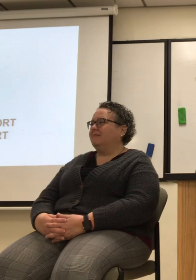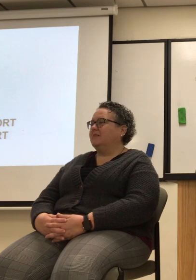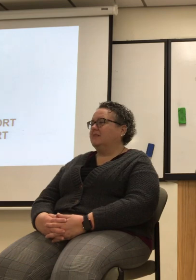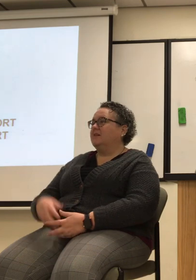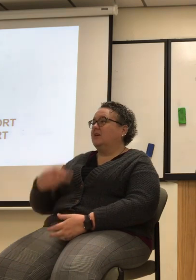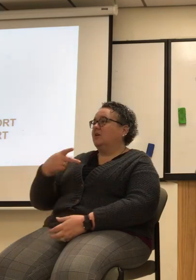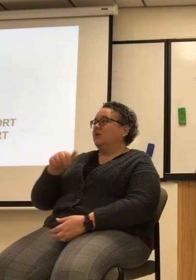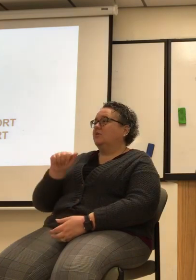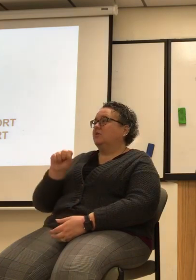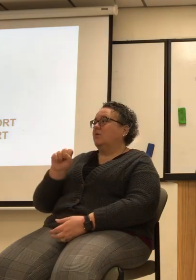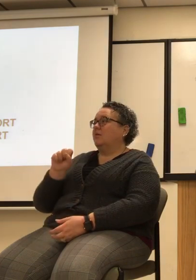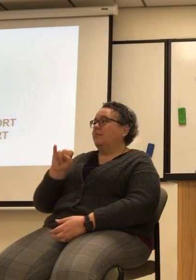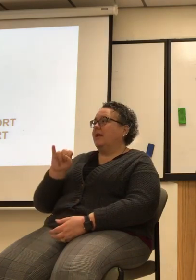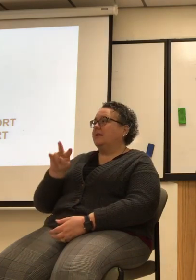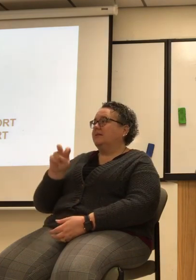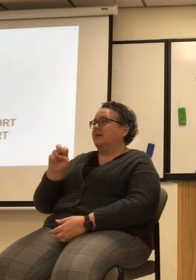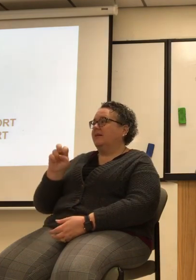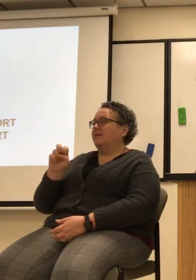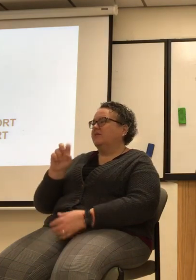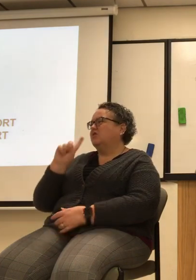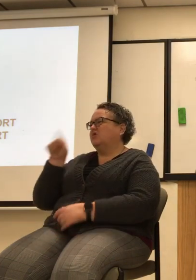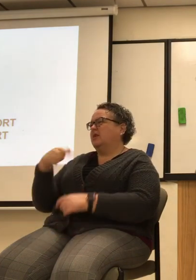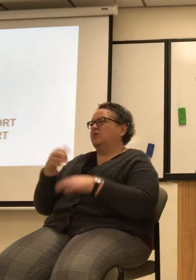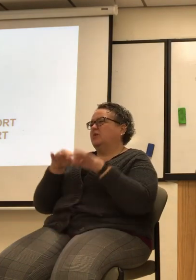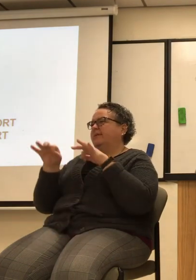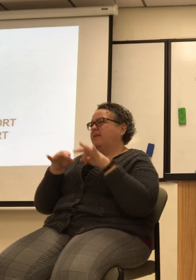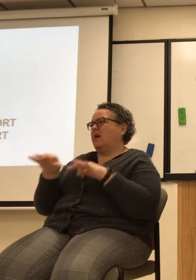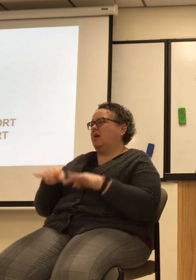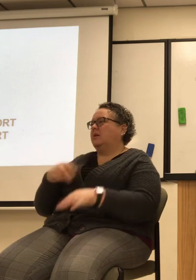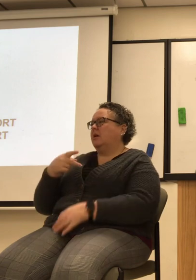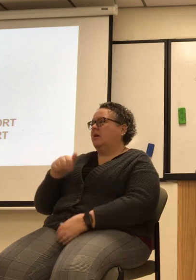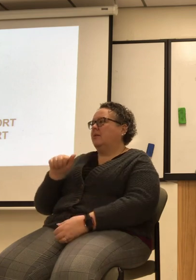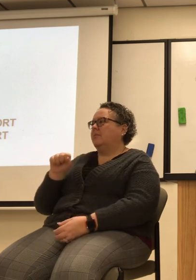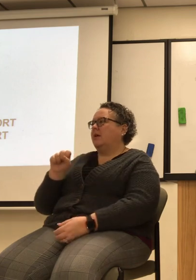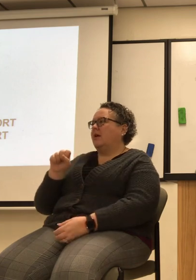So passive transport, just to define it,